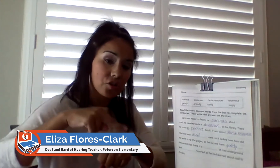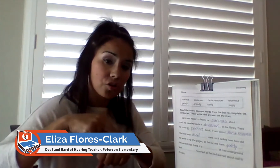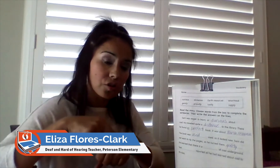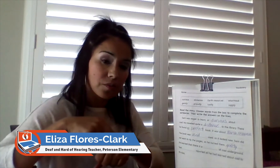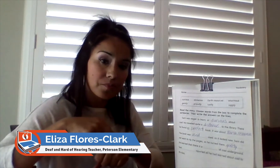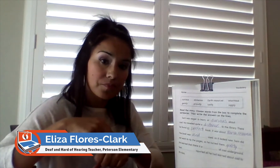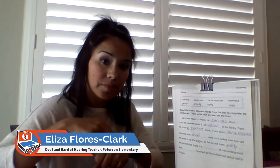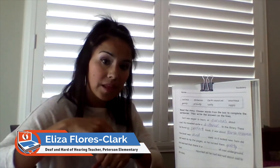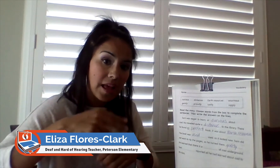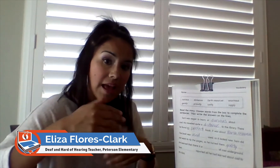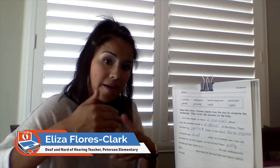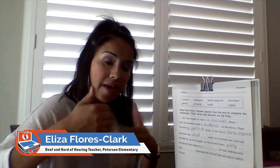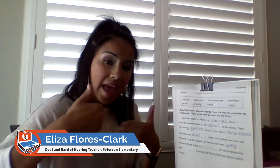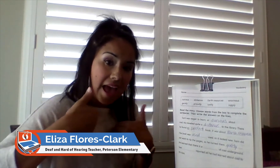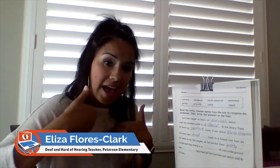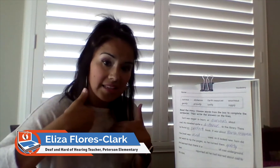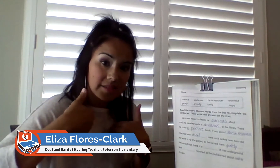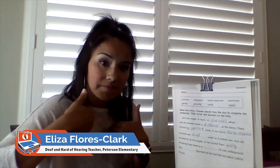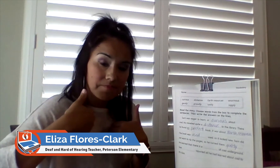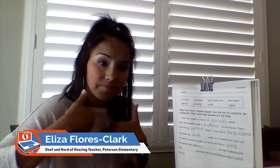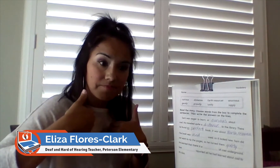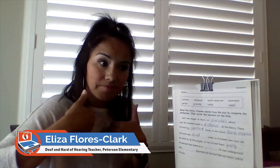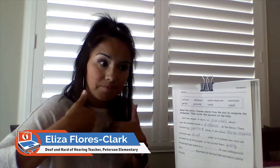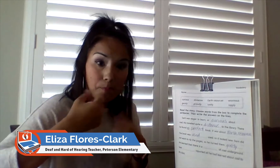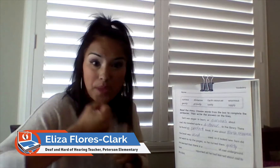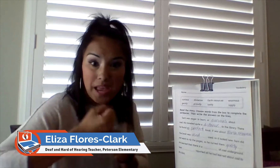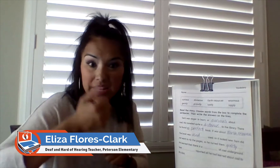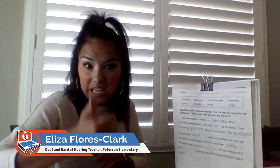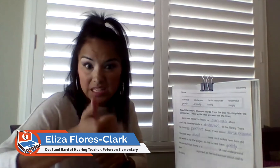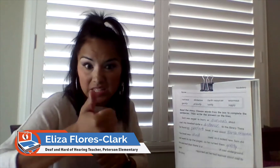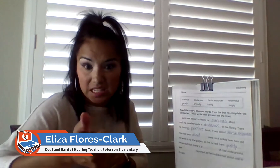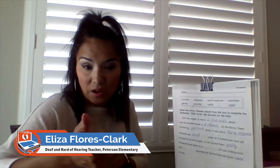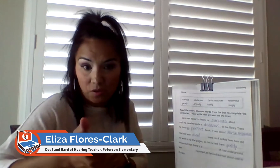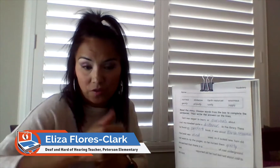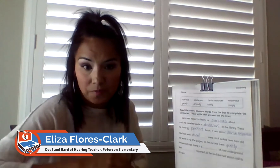nature has made itself.